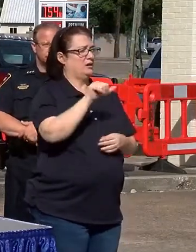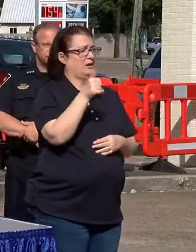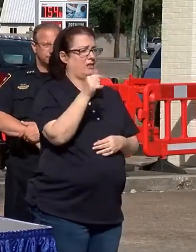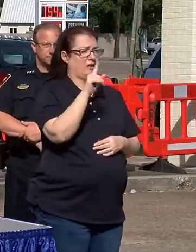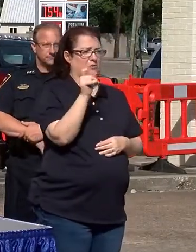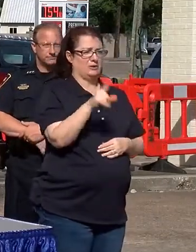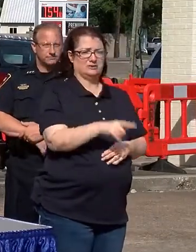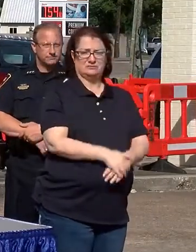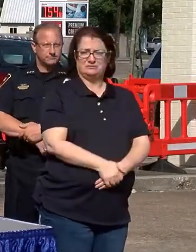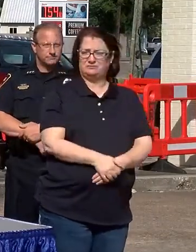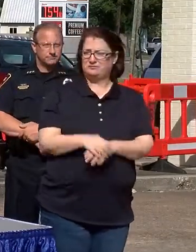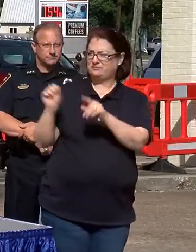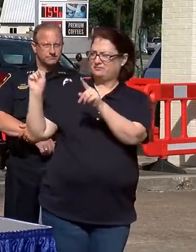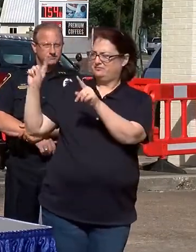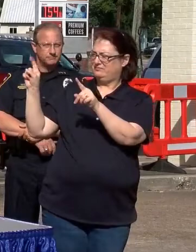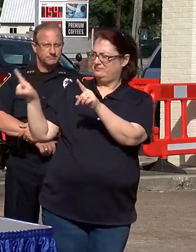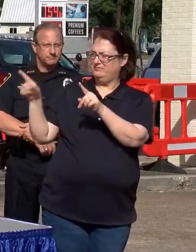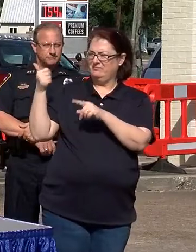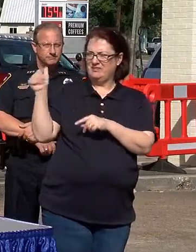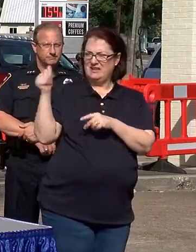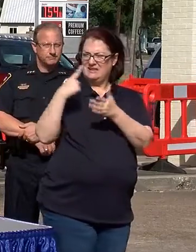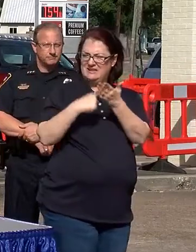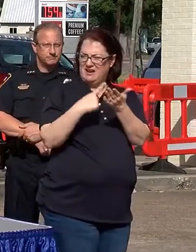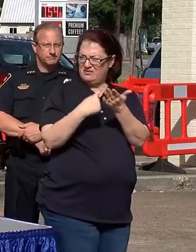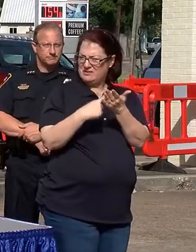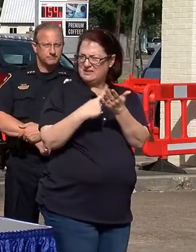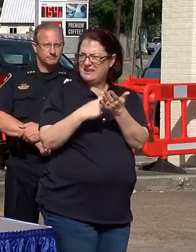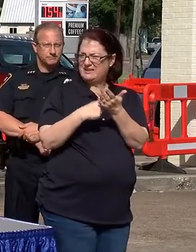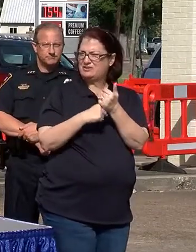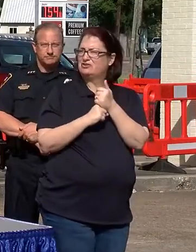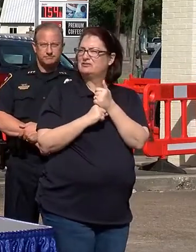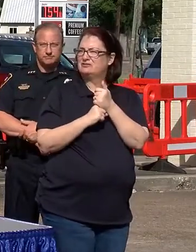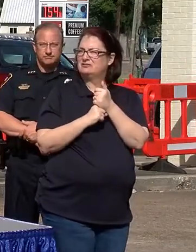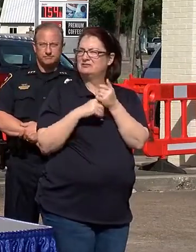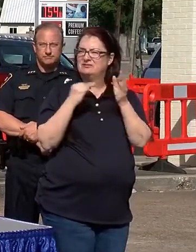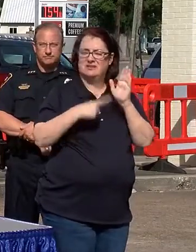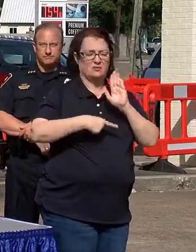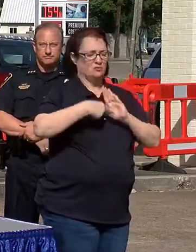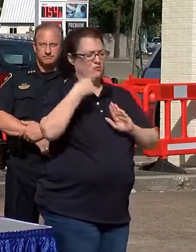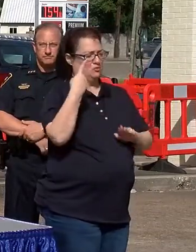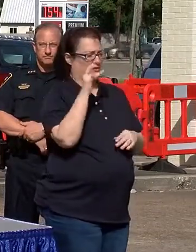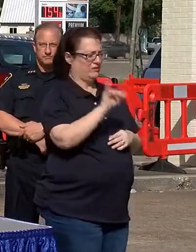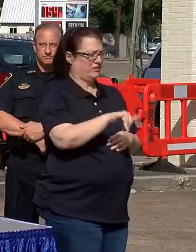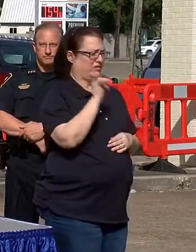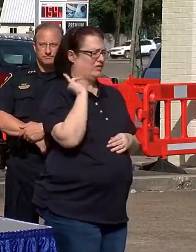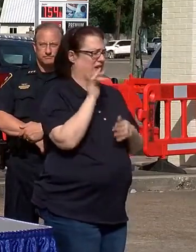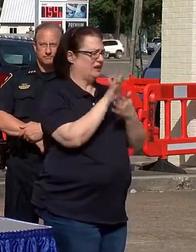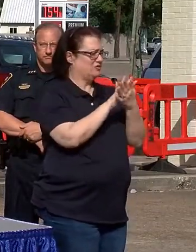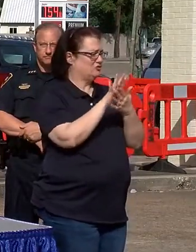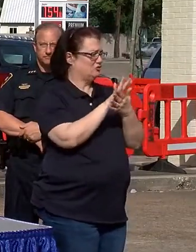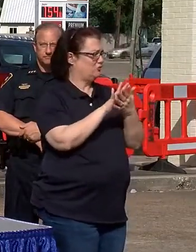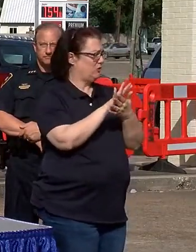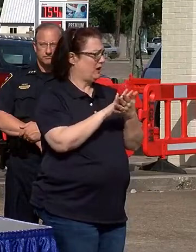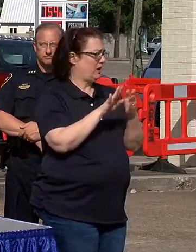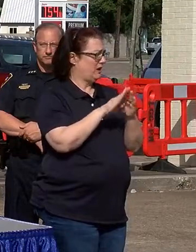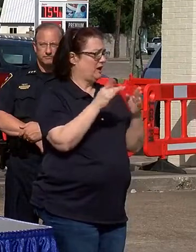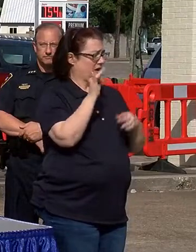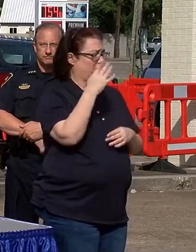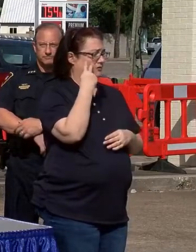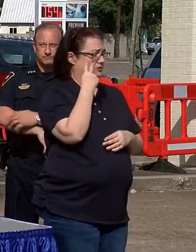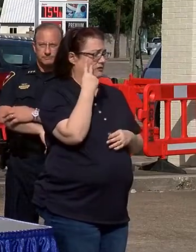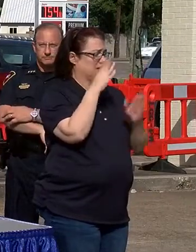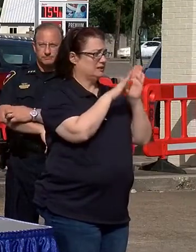questions? Have y'all had any conversations if once these gray areas start operating again, if we happen to see a